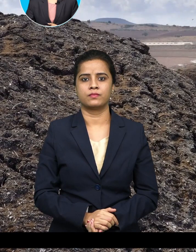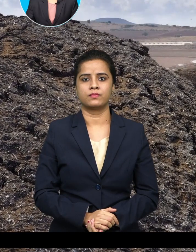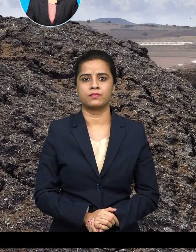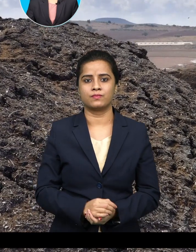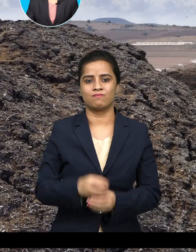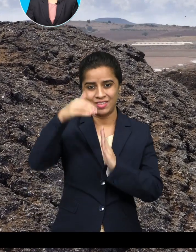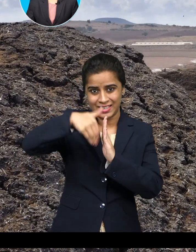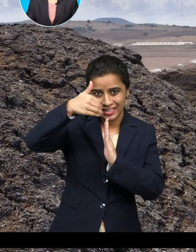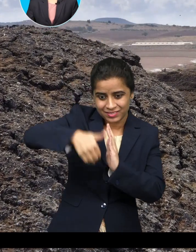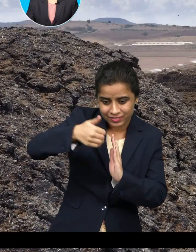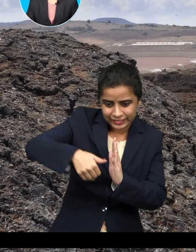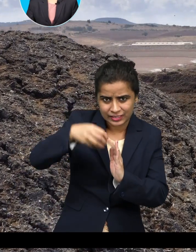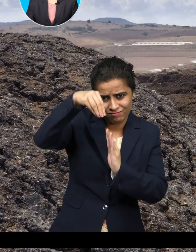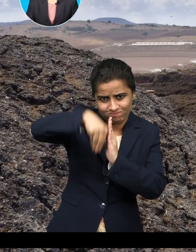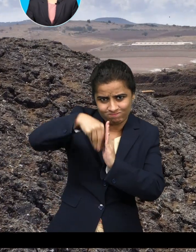Composting.